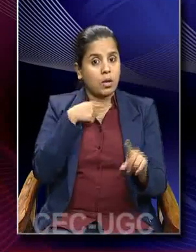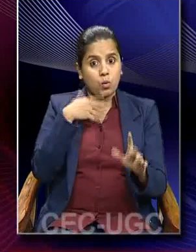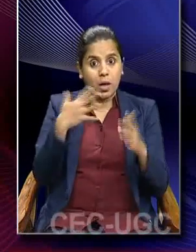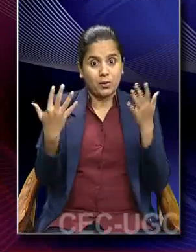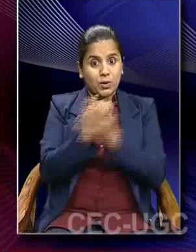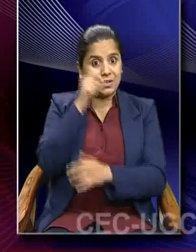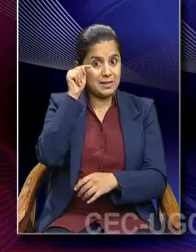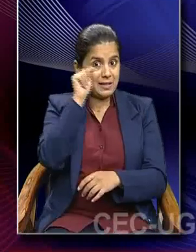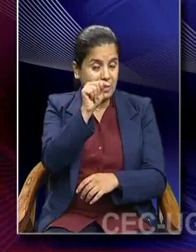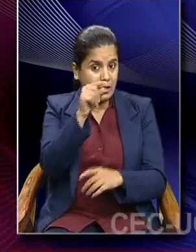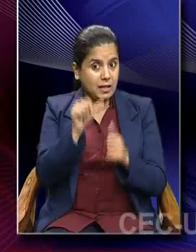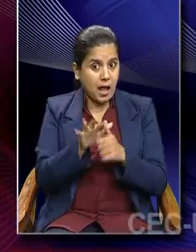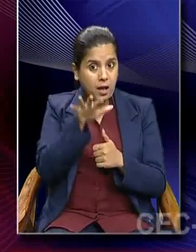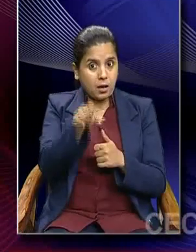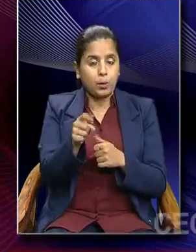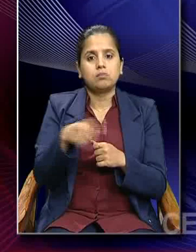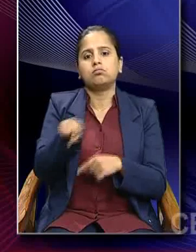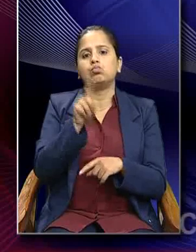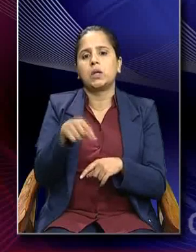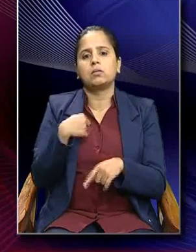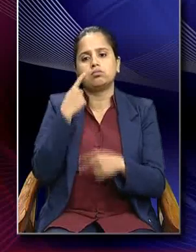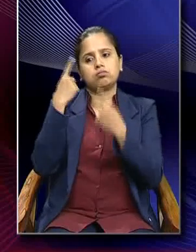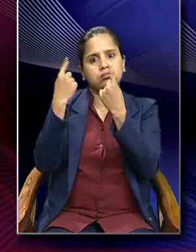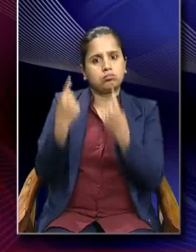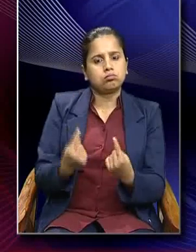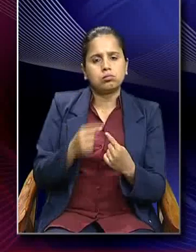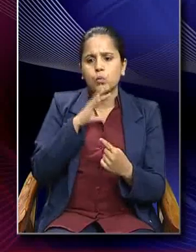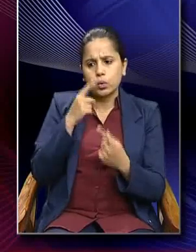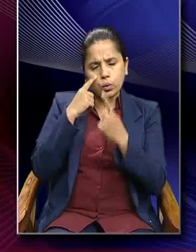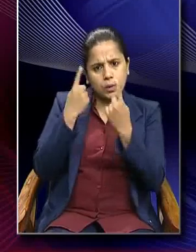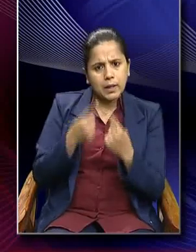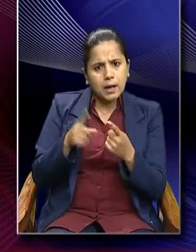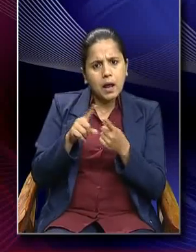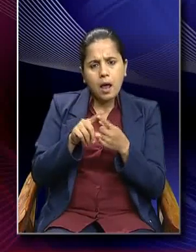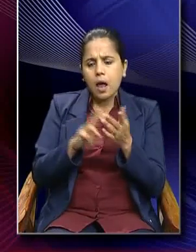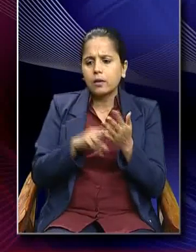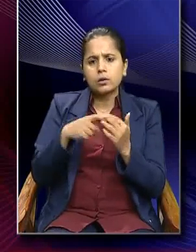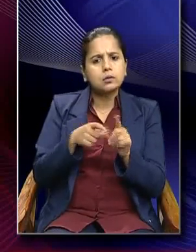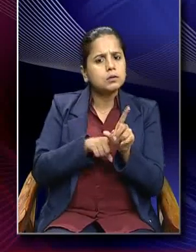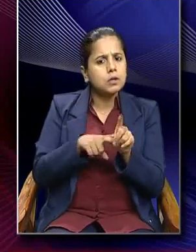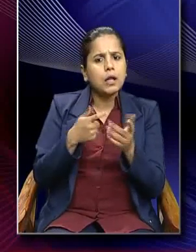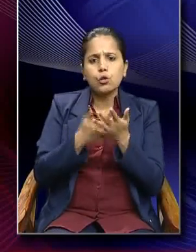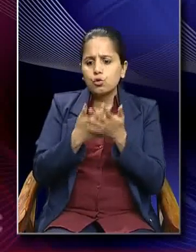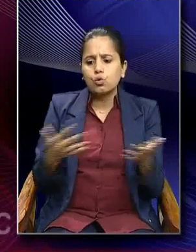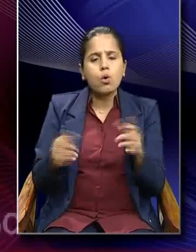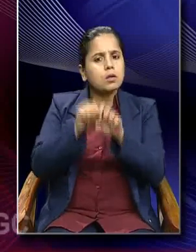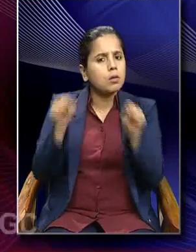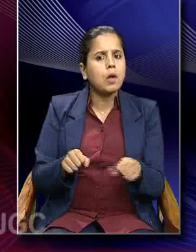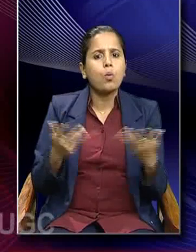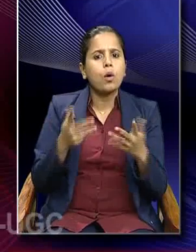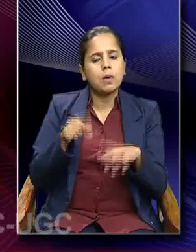energy accessibility, one needs to critically evaluate the energy system.